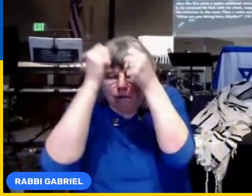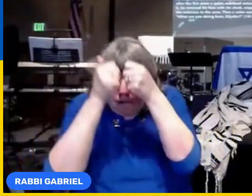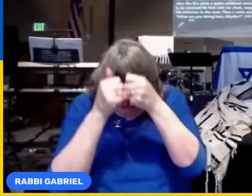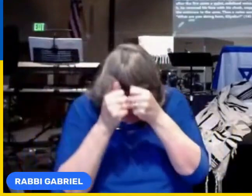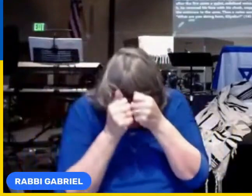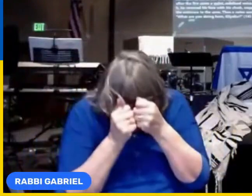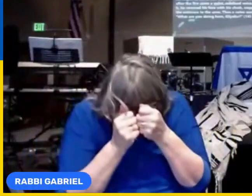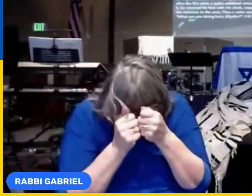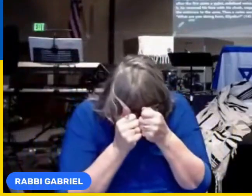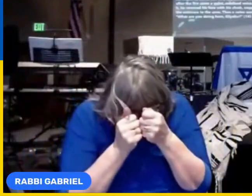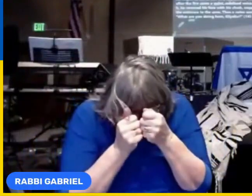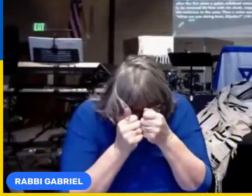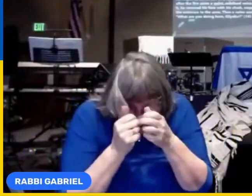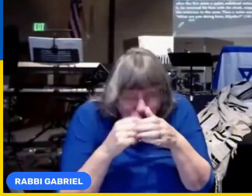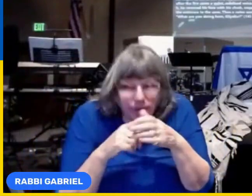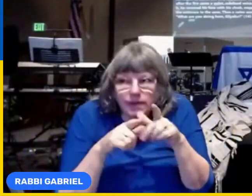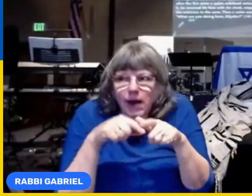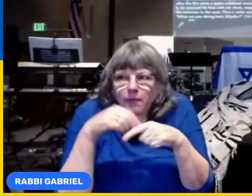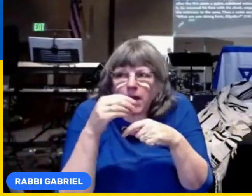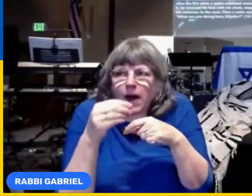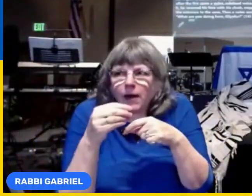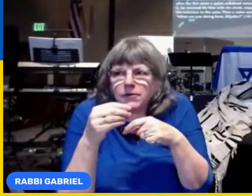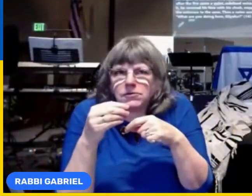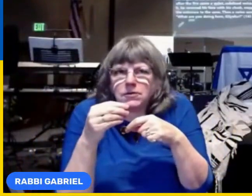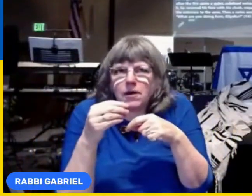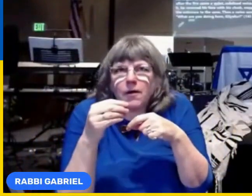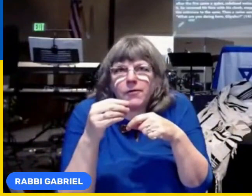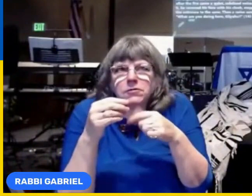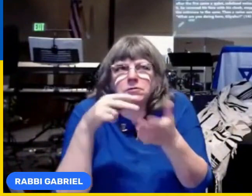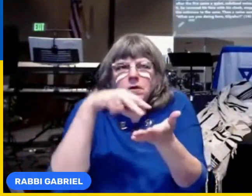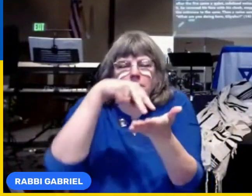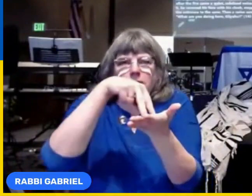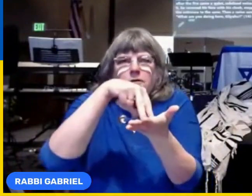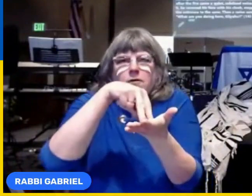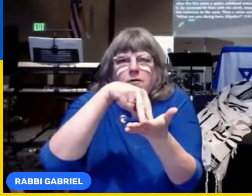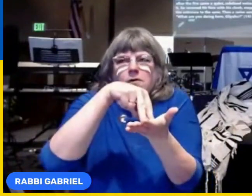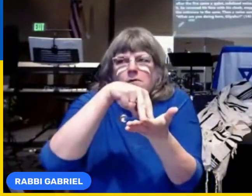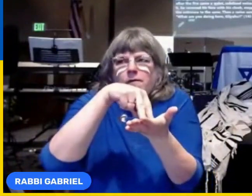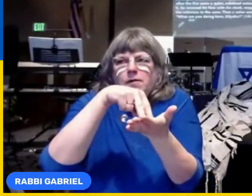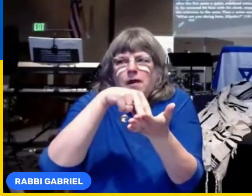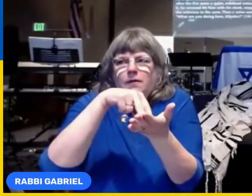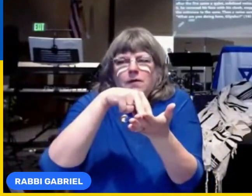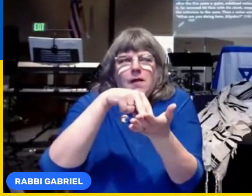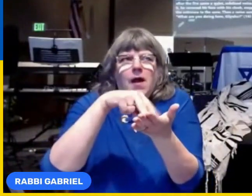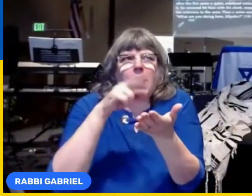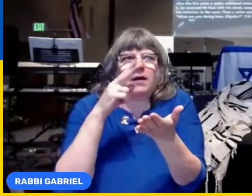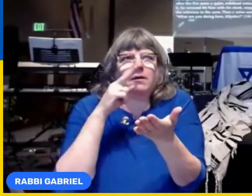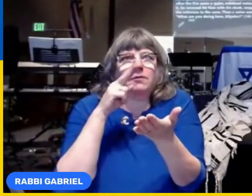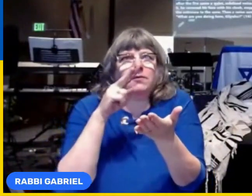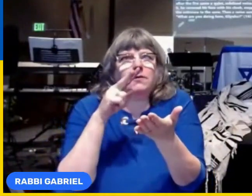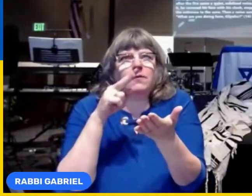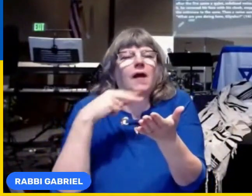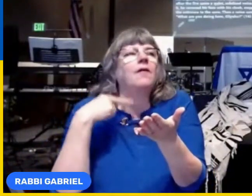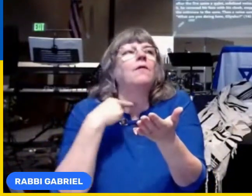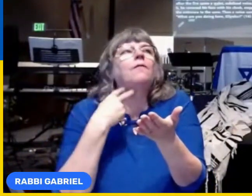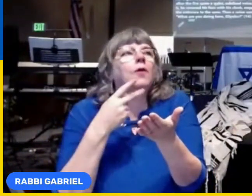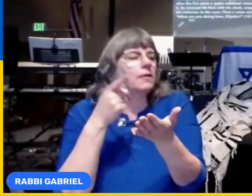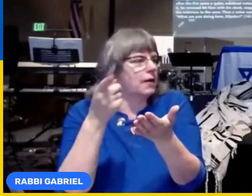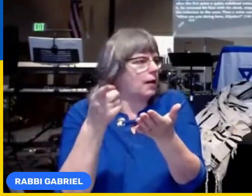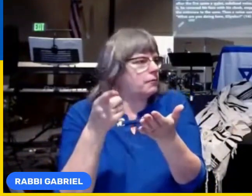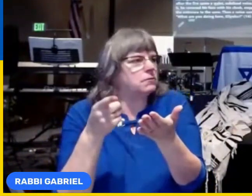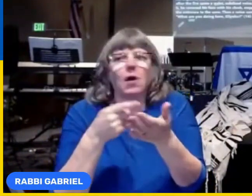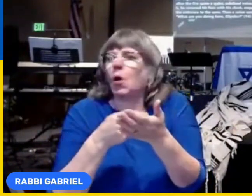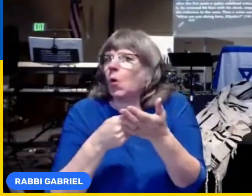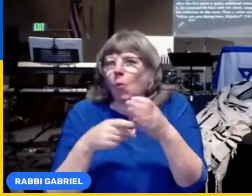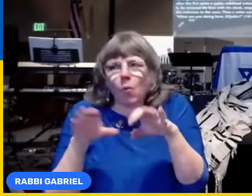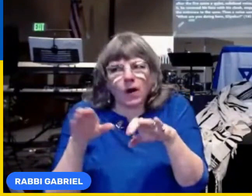cloak, stepped out, and stood at the entrance up to the cave. Then a voice came to him and said, what